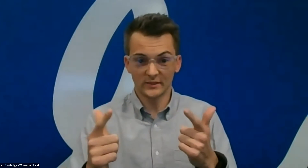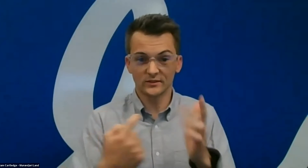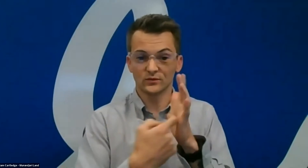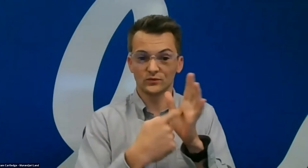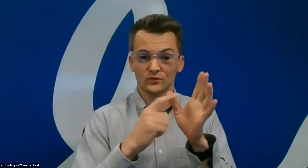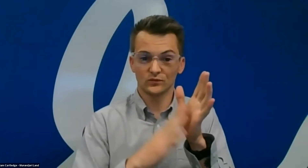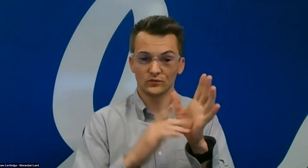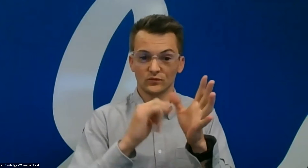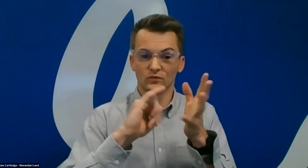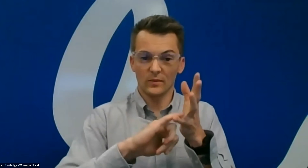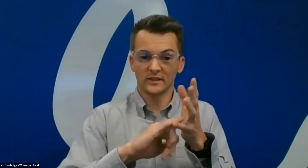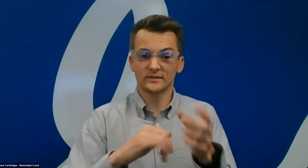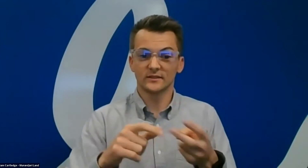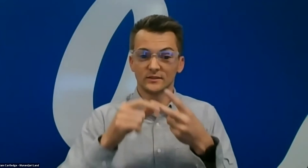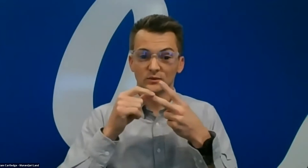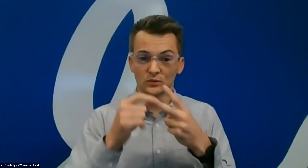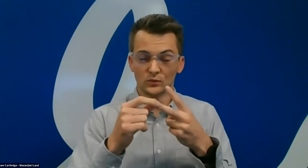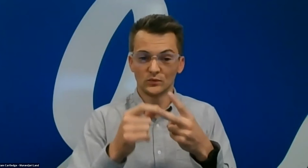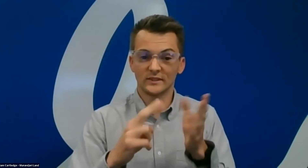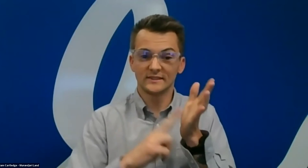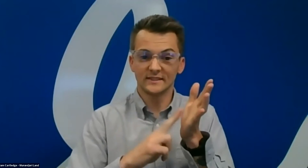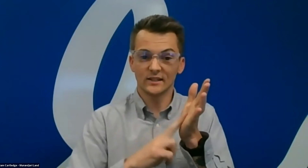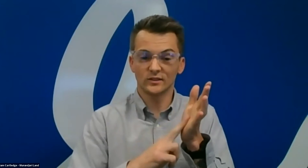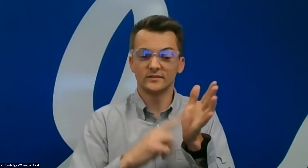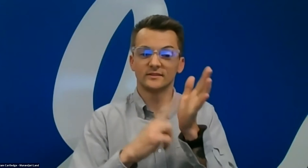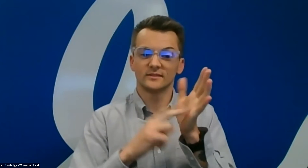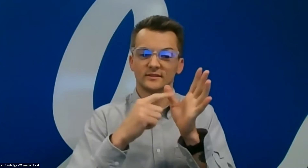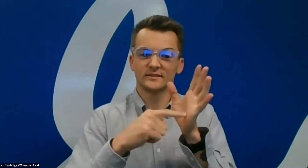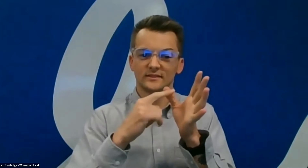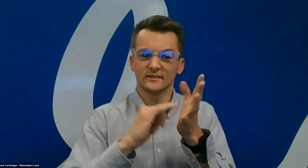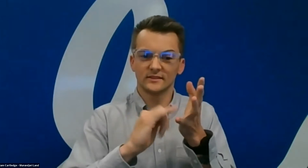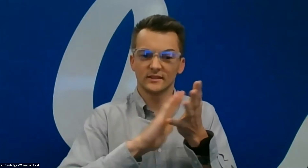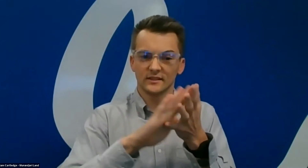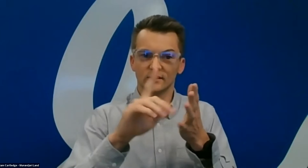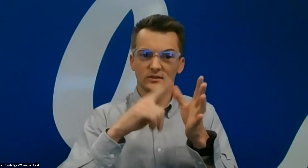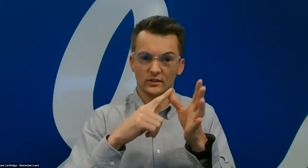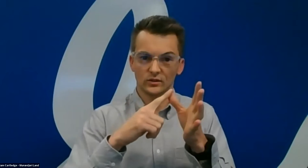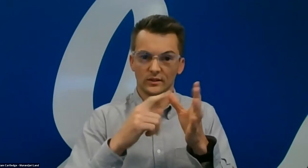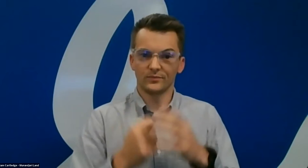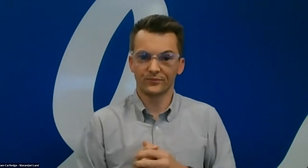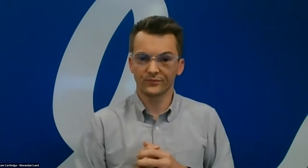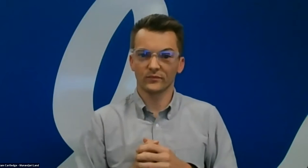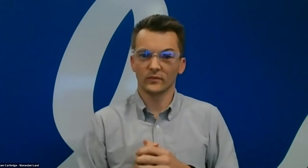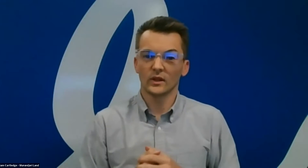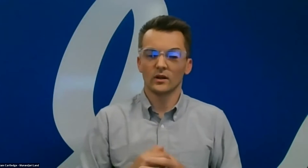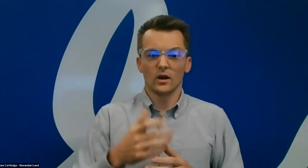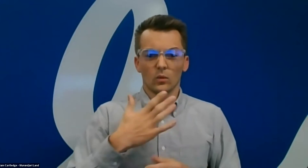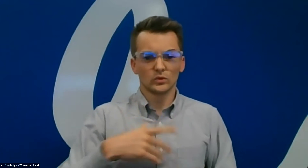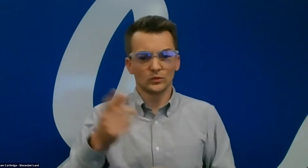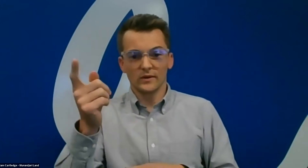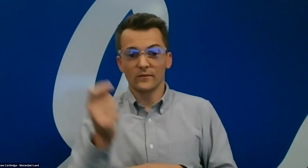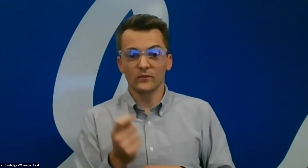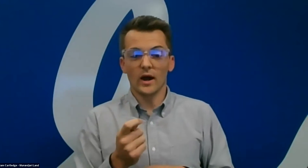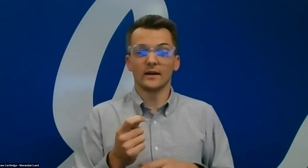these resources. So we have Ramas, McRae, and we have Natasha Ravlich.